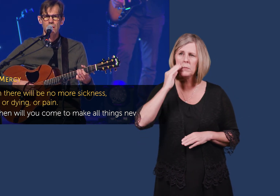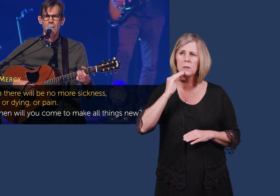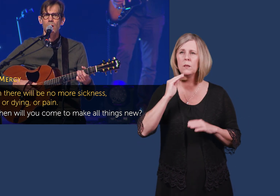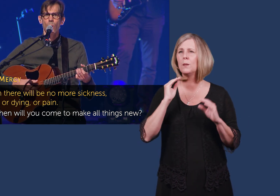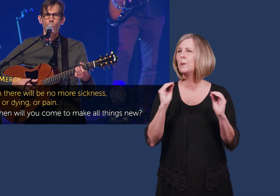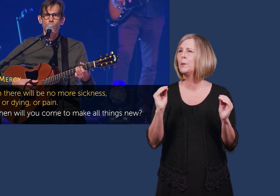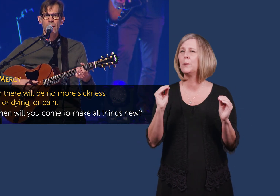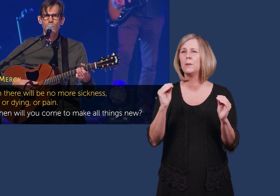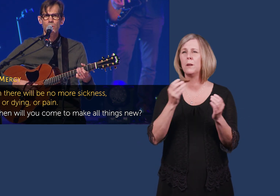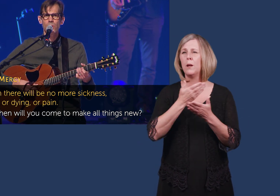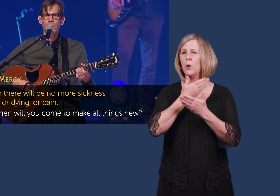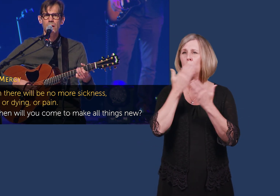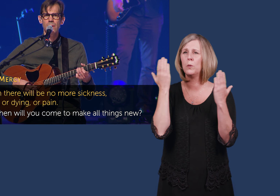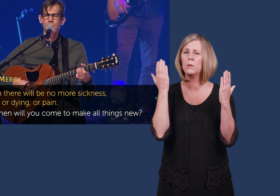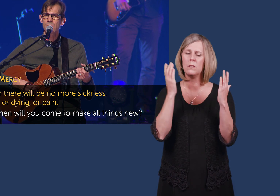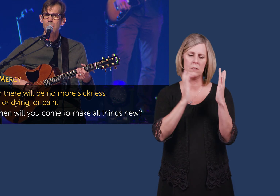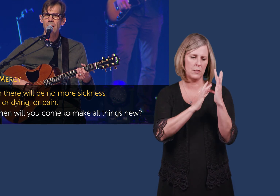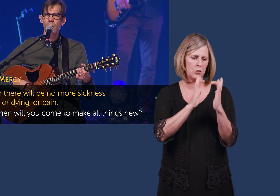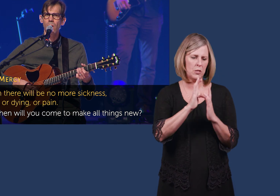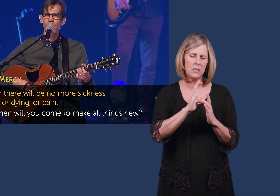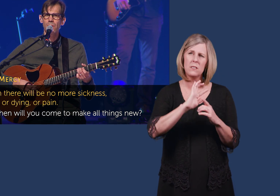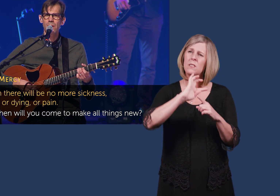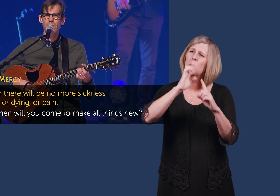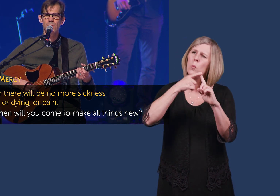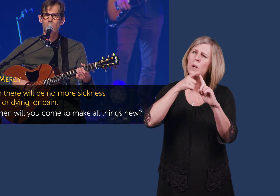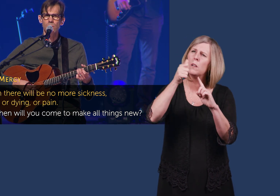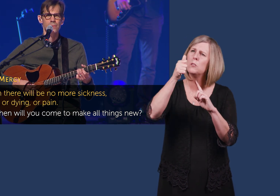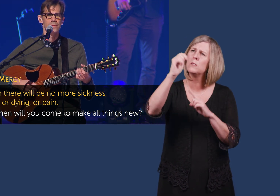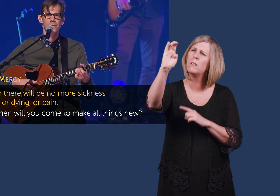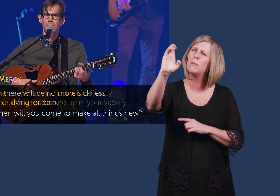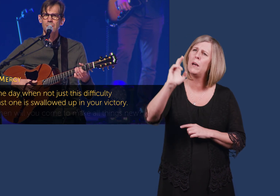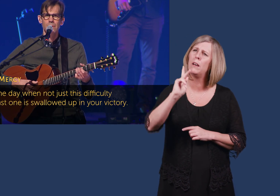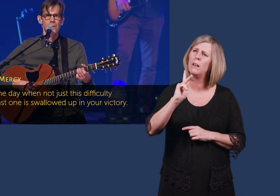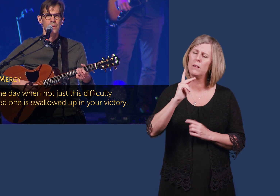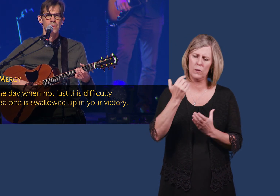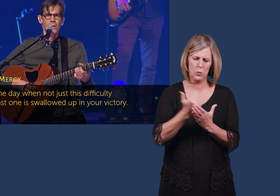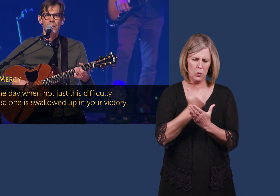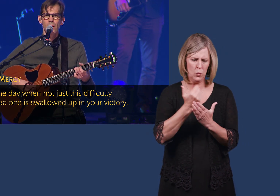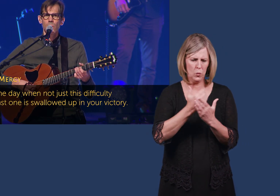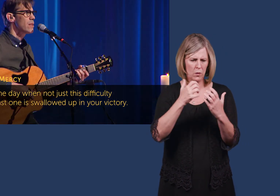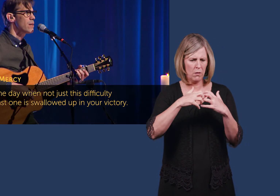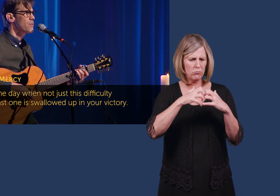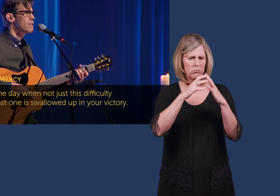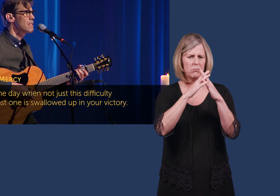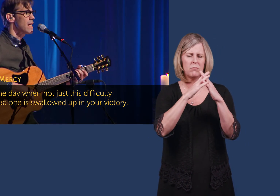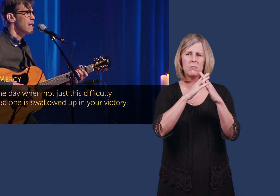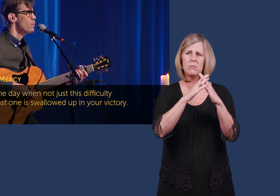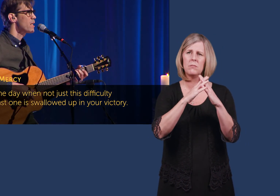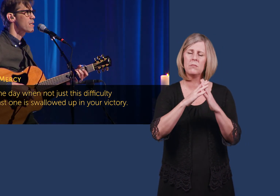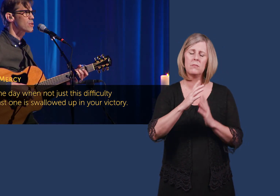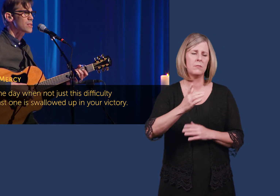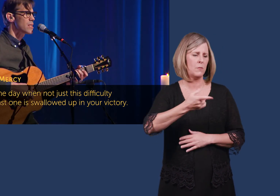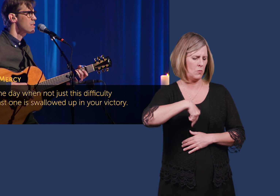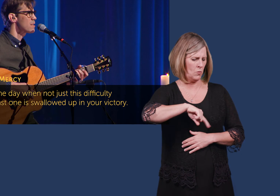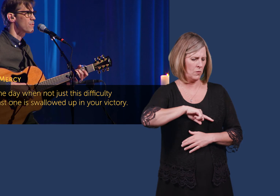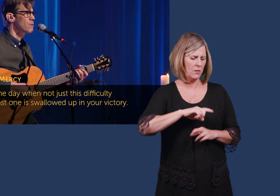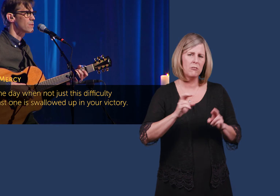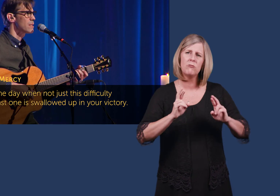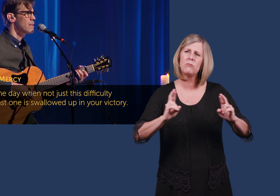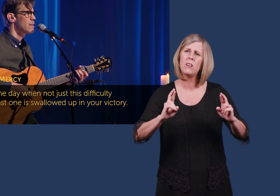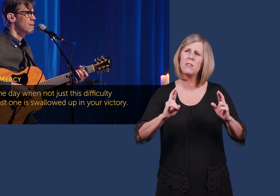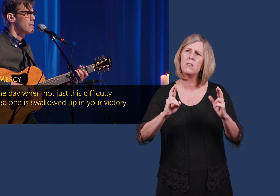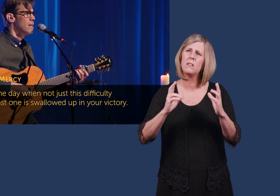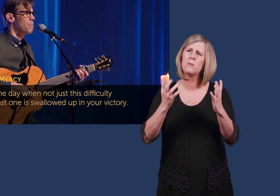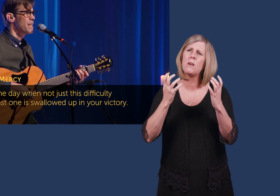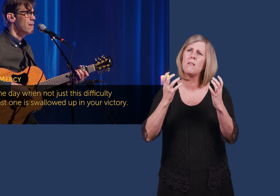Jesus, when will you come to make all things new? We long for the day when not just this